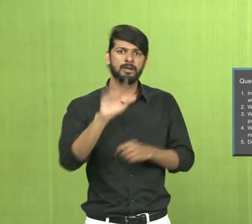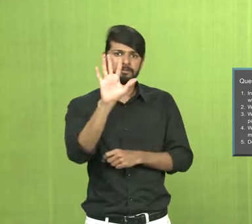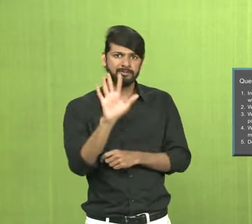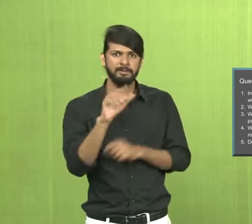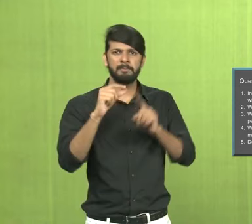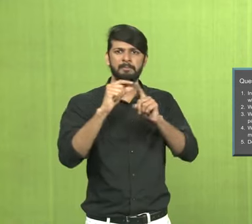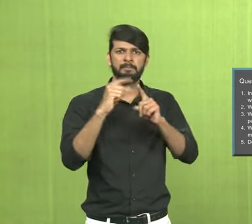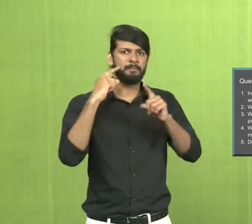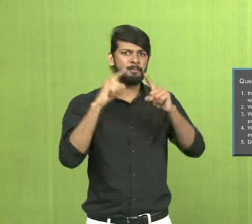Question number 5,